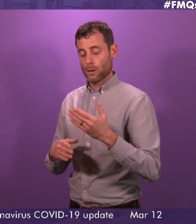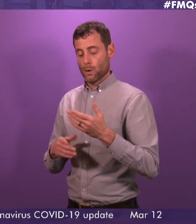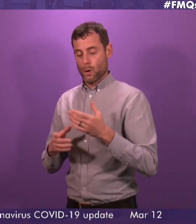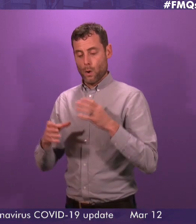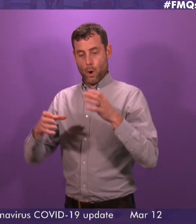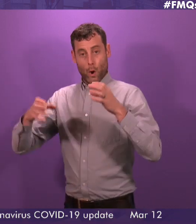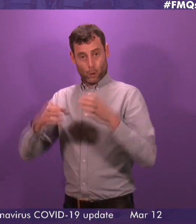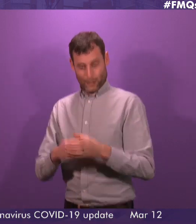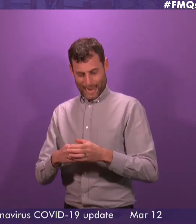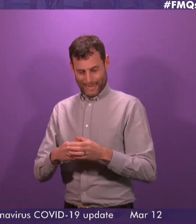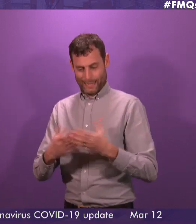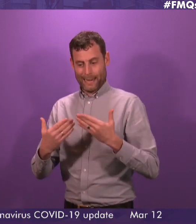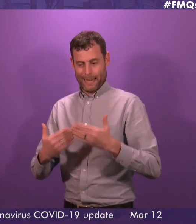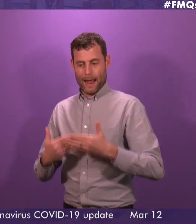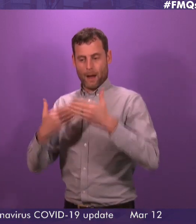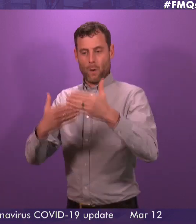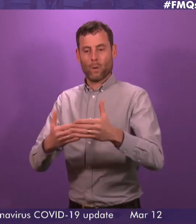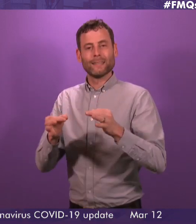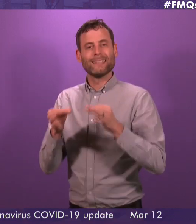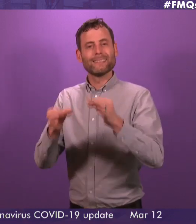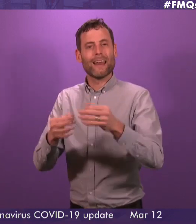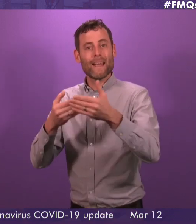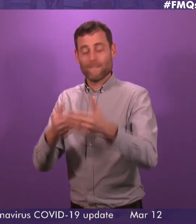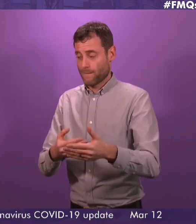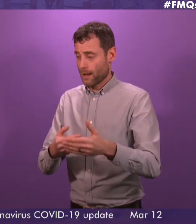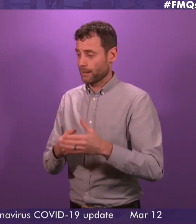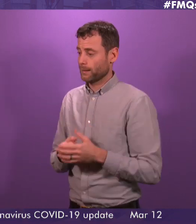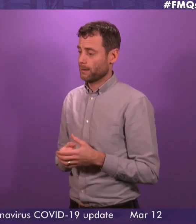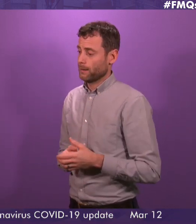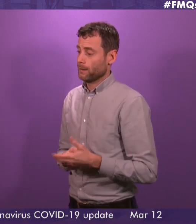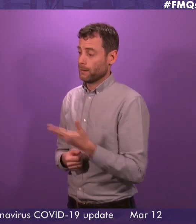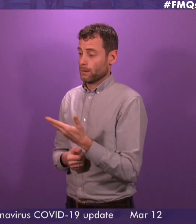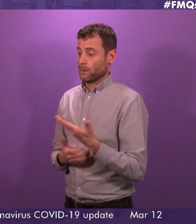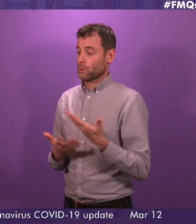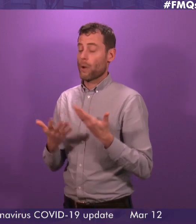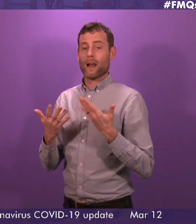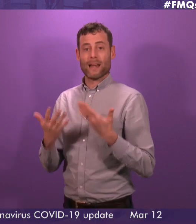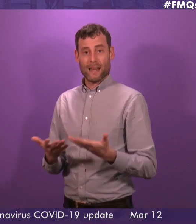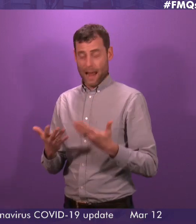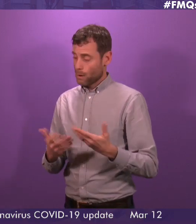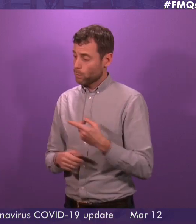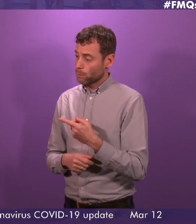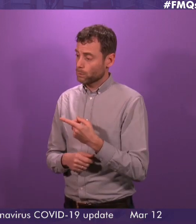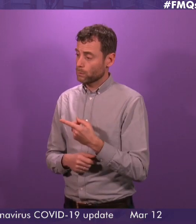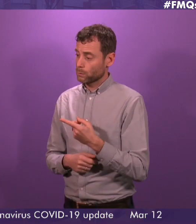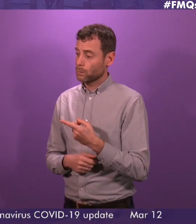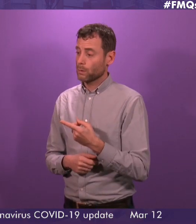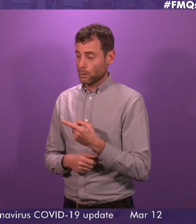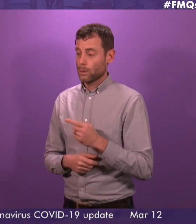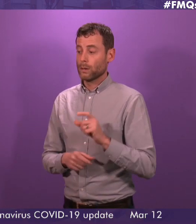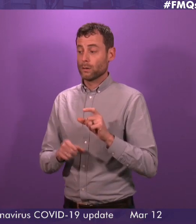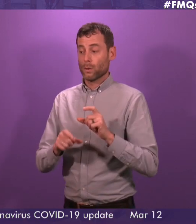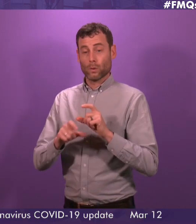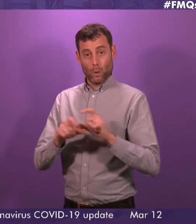will mean that there is no longer surveillance testing for COVID-19? Cabinet Secretary. No, there will continue to